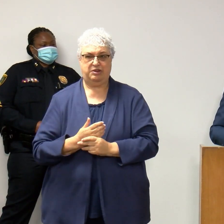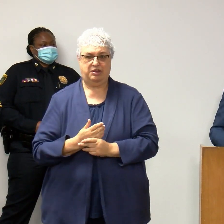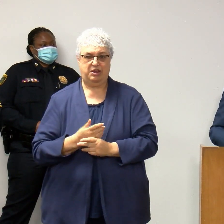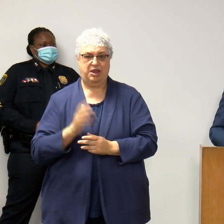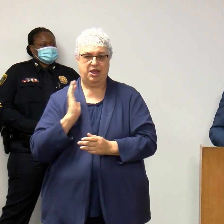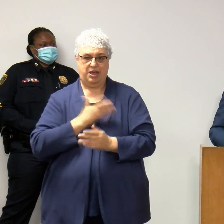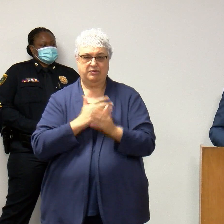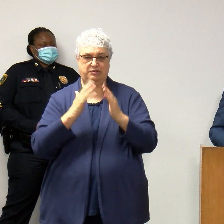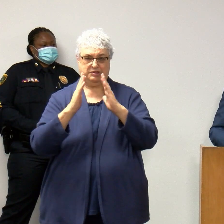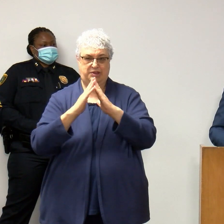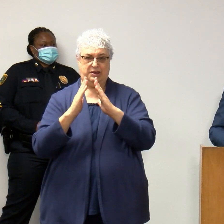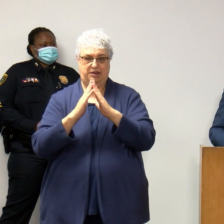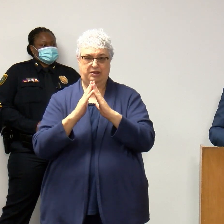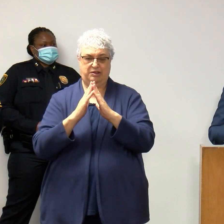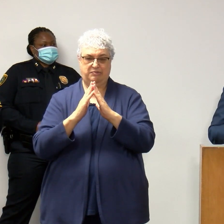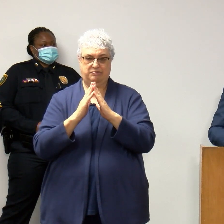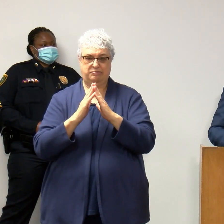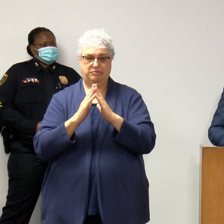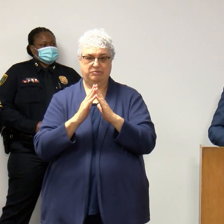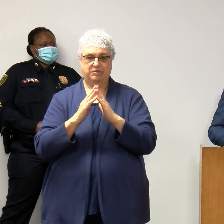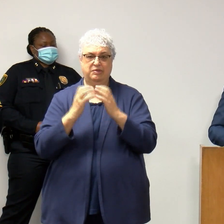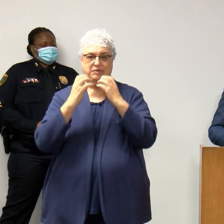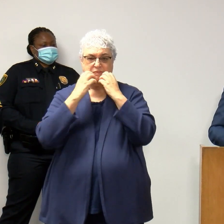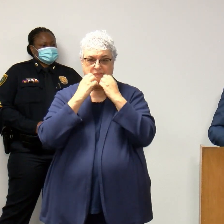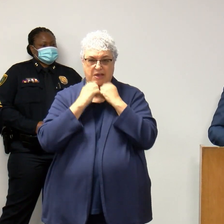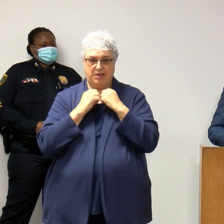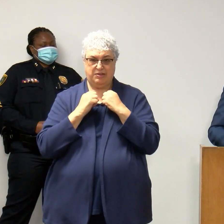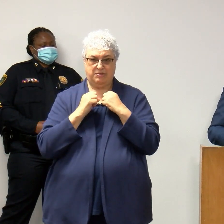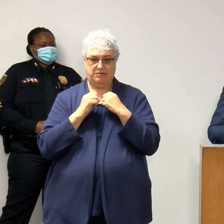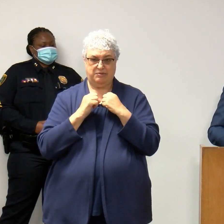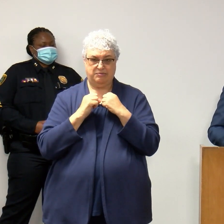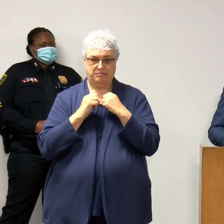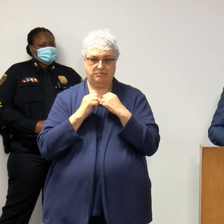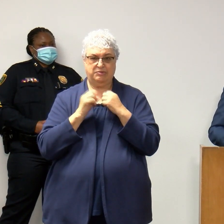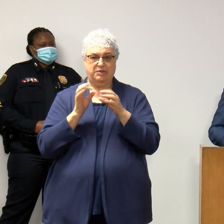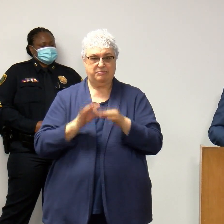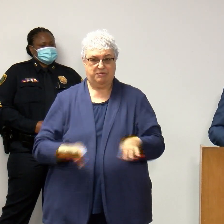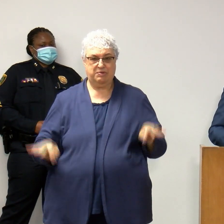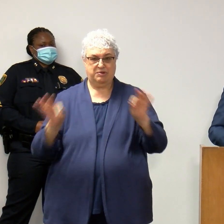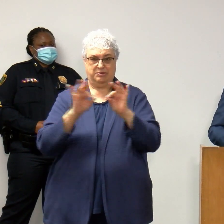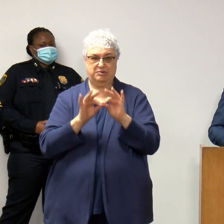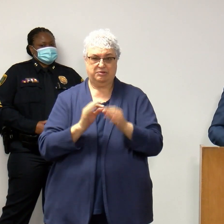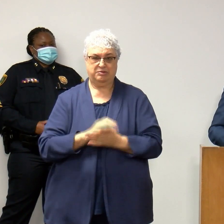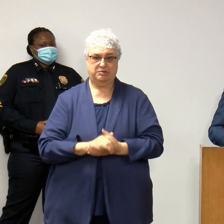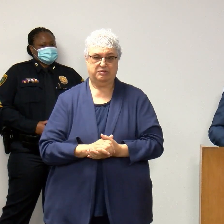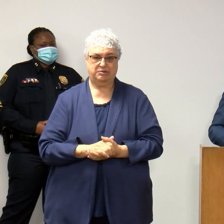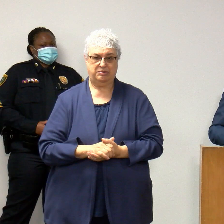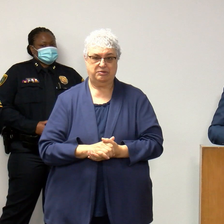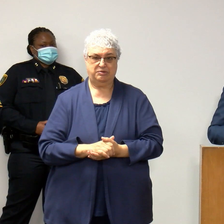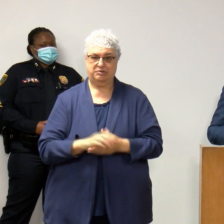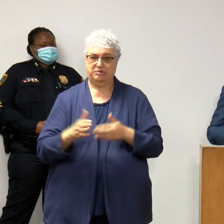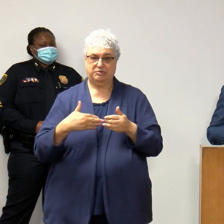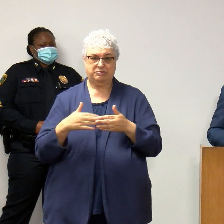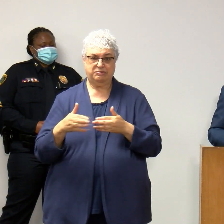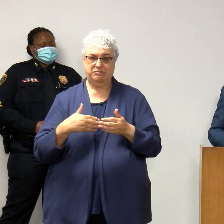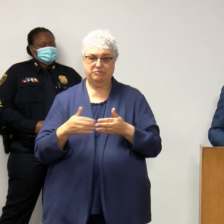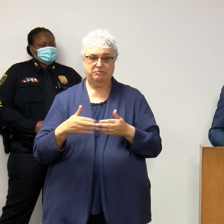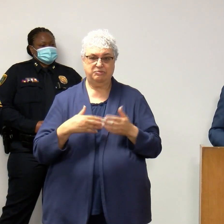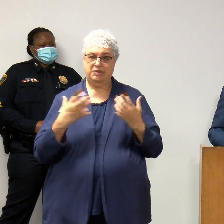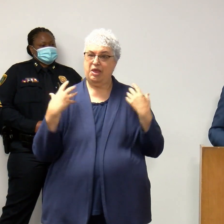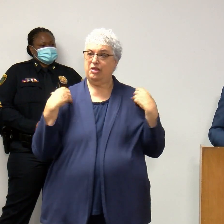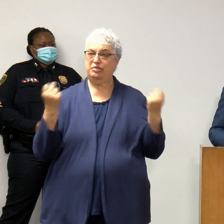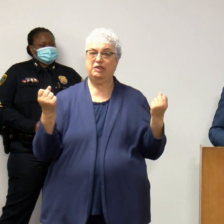in our city has value and is important, whether they're